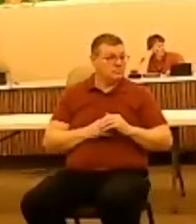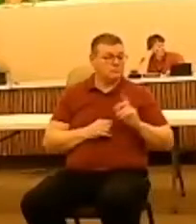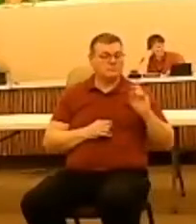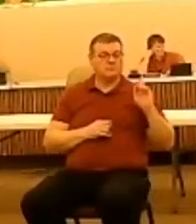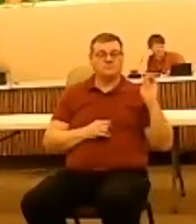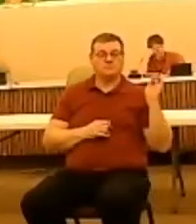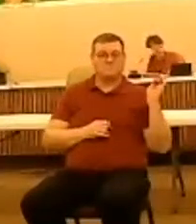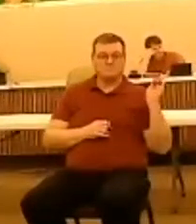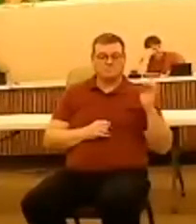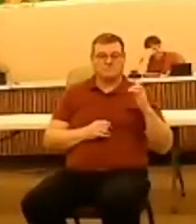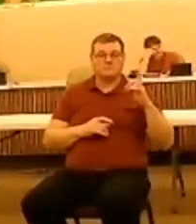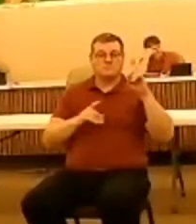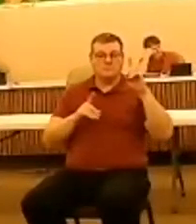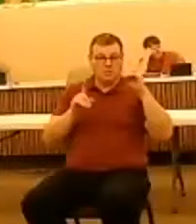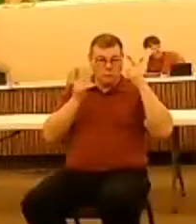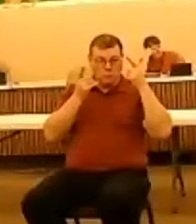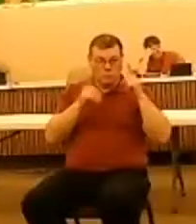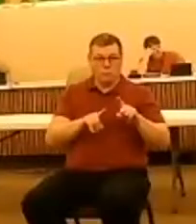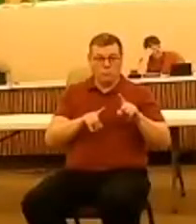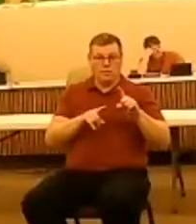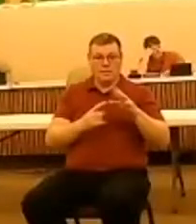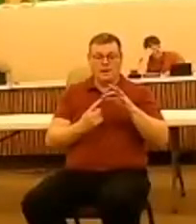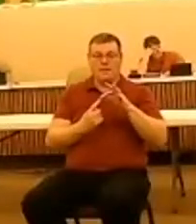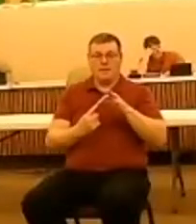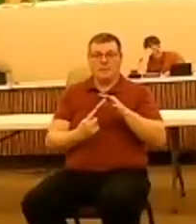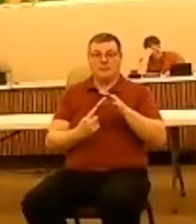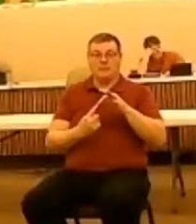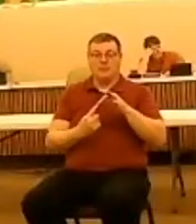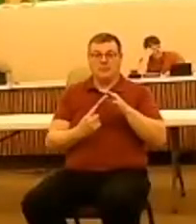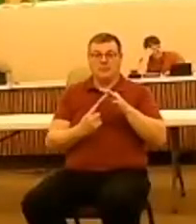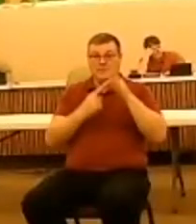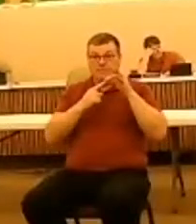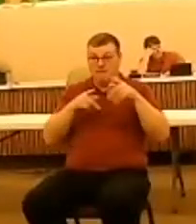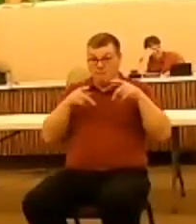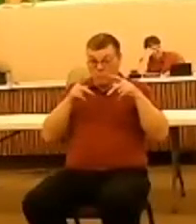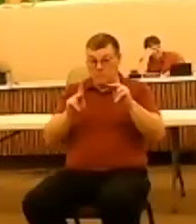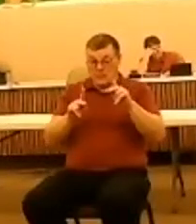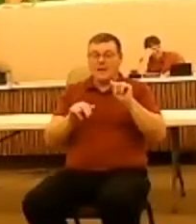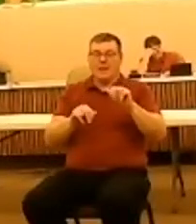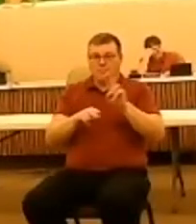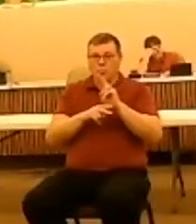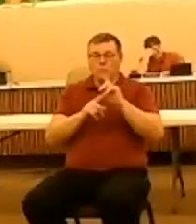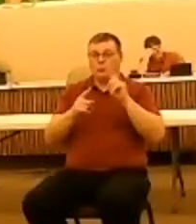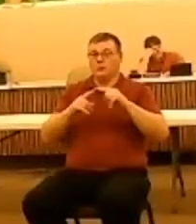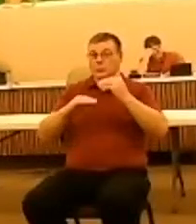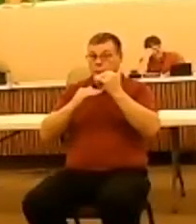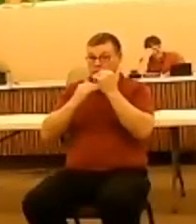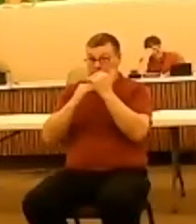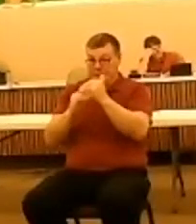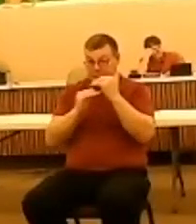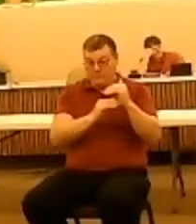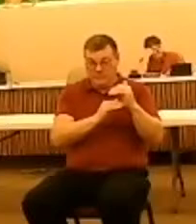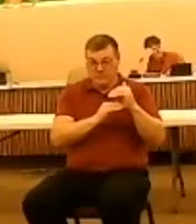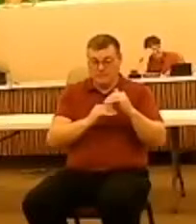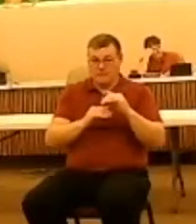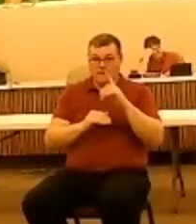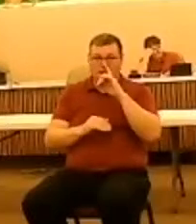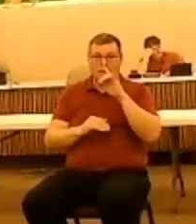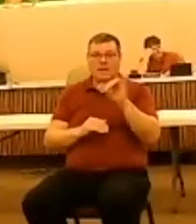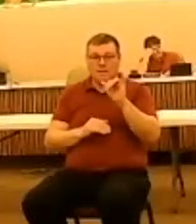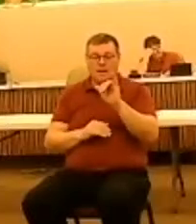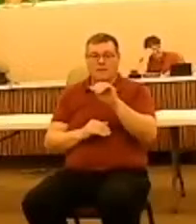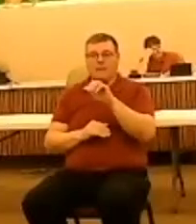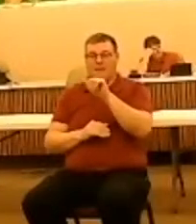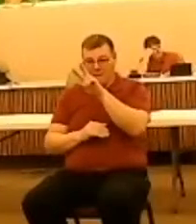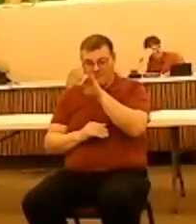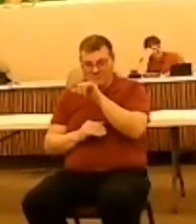that the special permit can be used to kind of limit some of the things like we did with the Davis, and